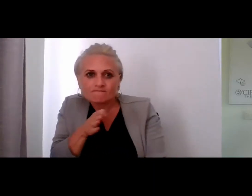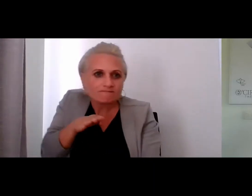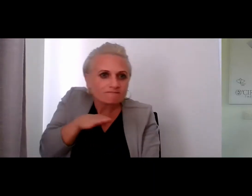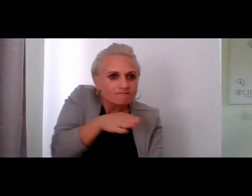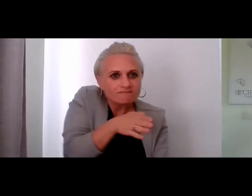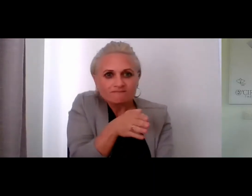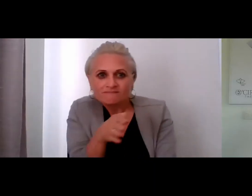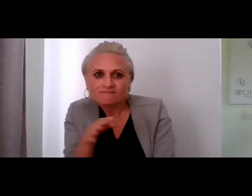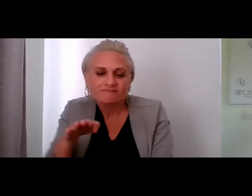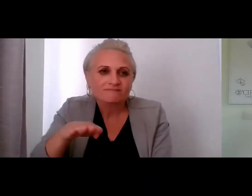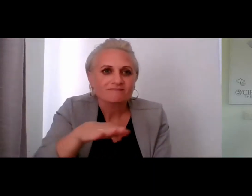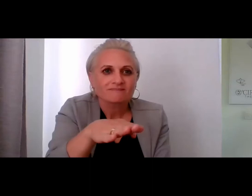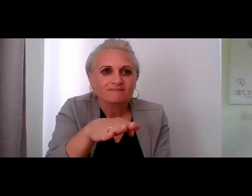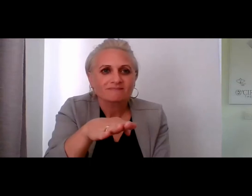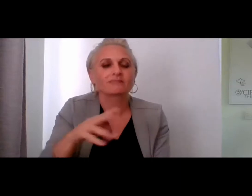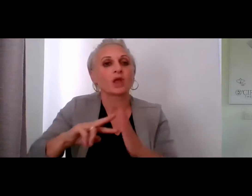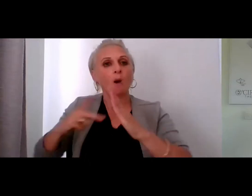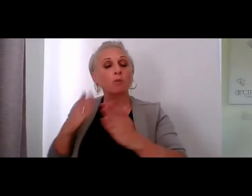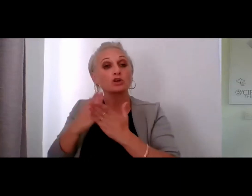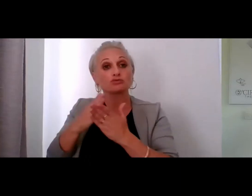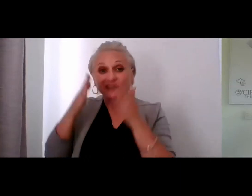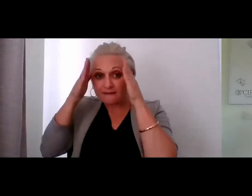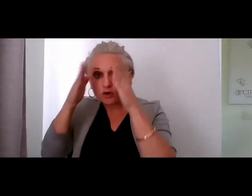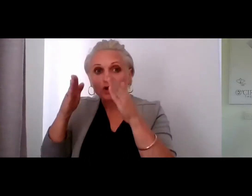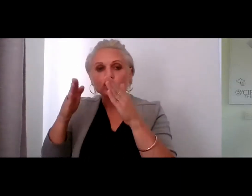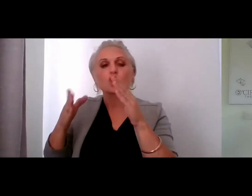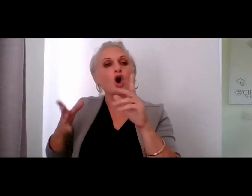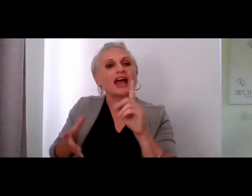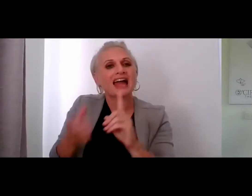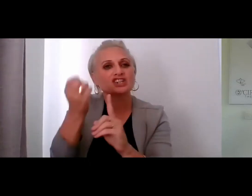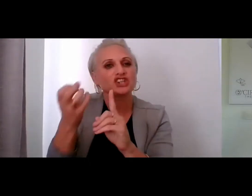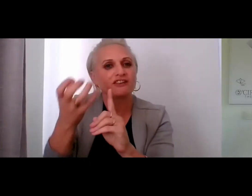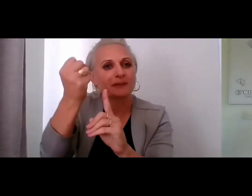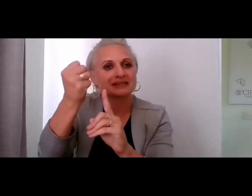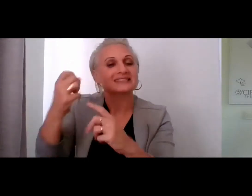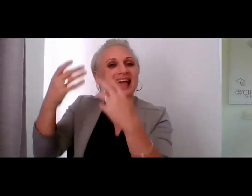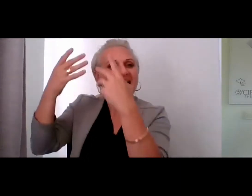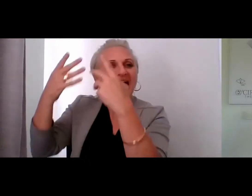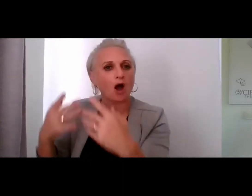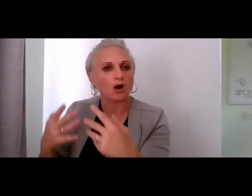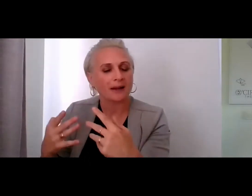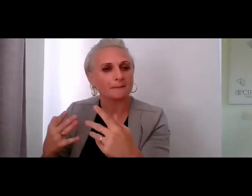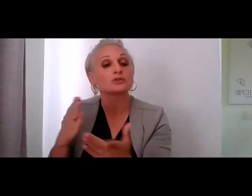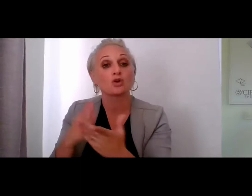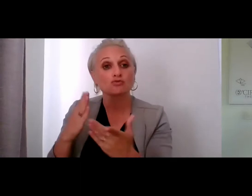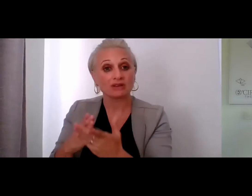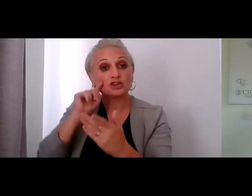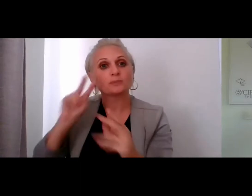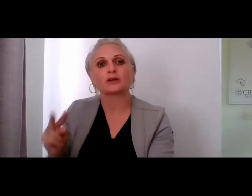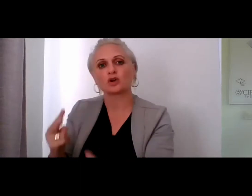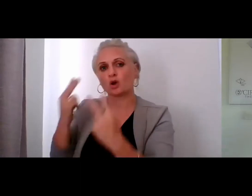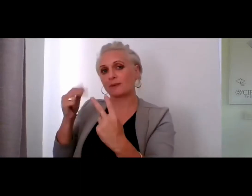Policies usually focus on achievements and outcomes, and you should be able to evaluate their effectiveness.